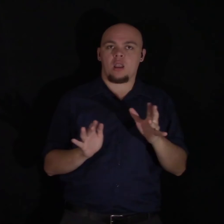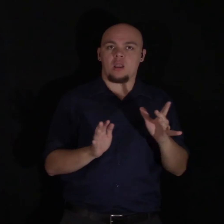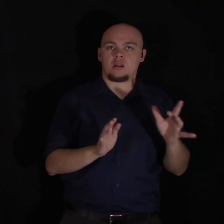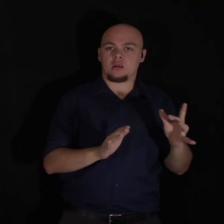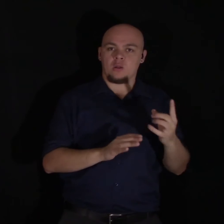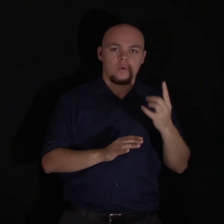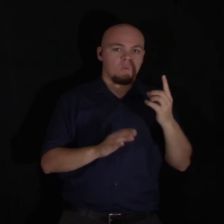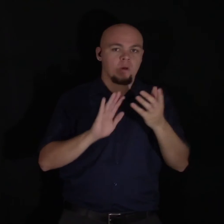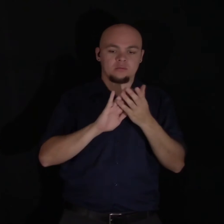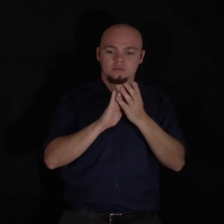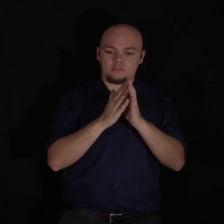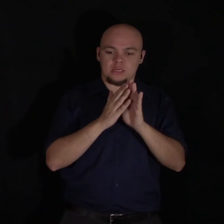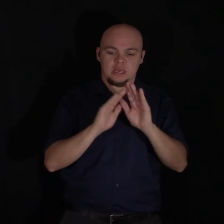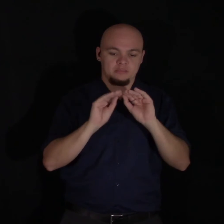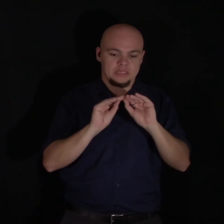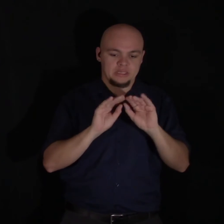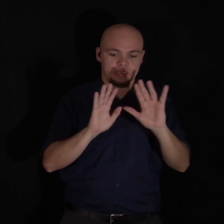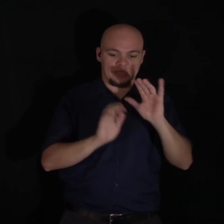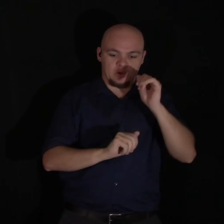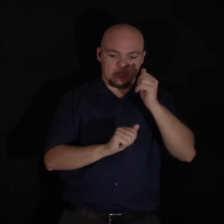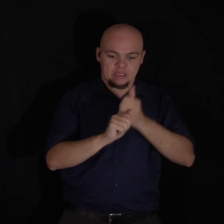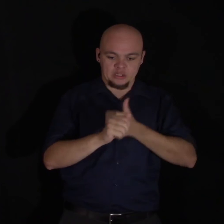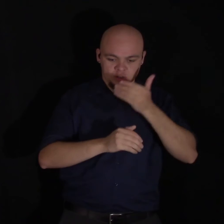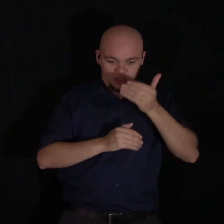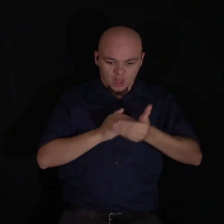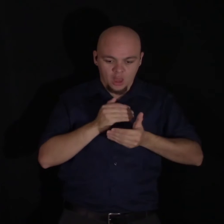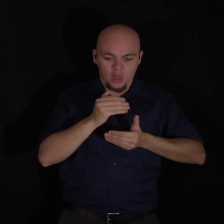that got clearer with every step.